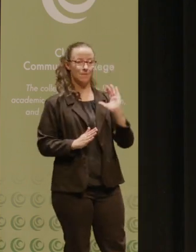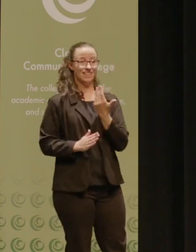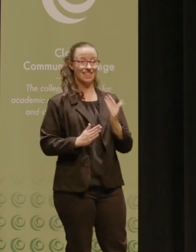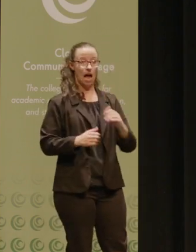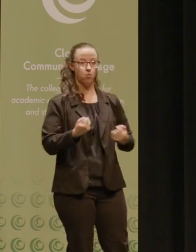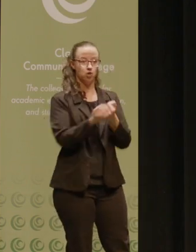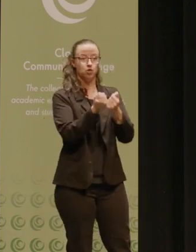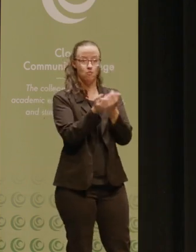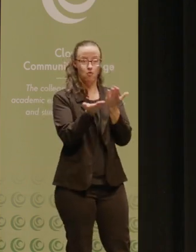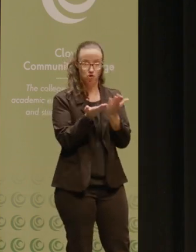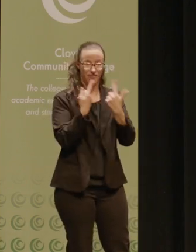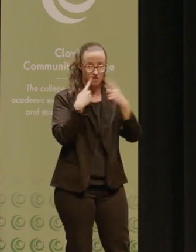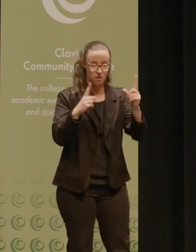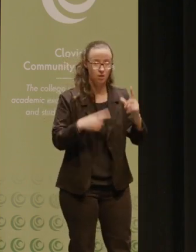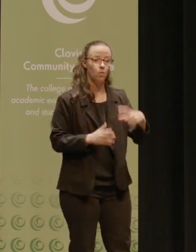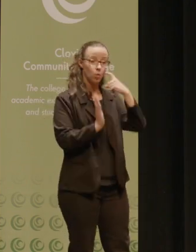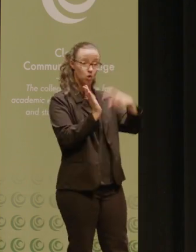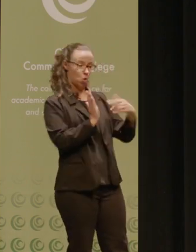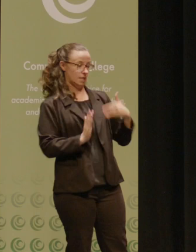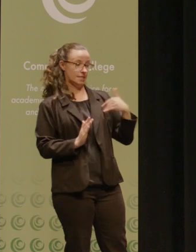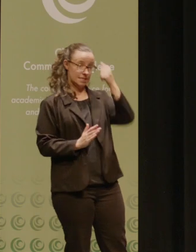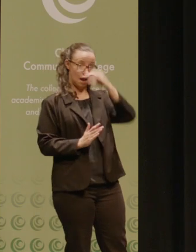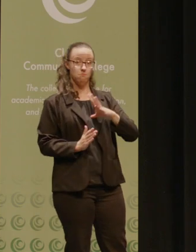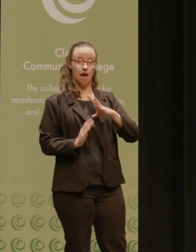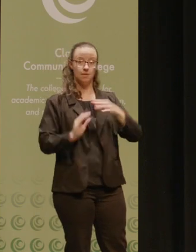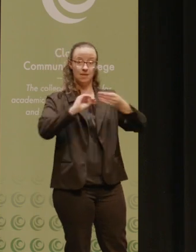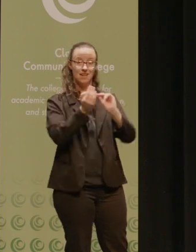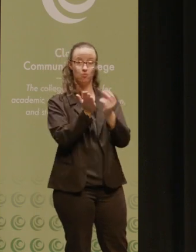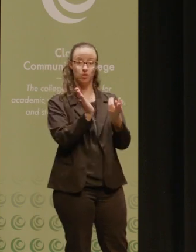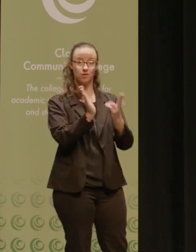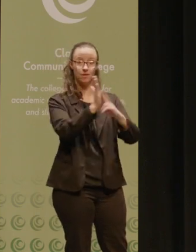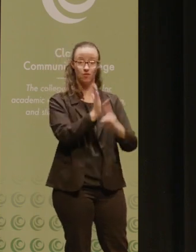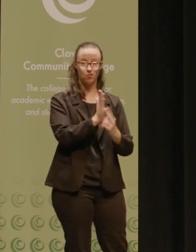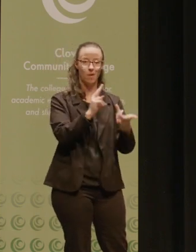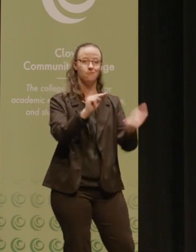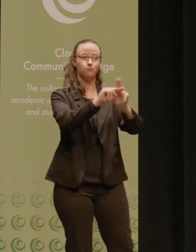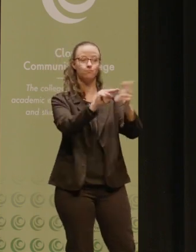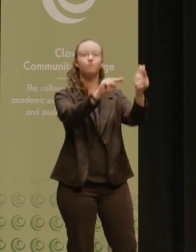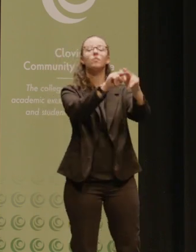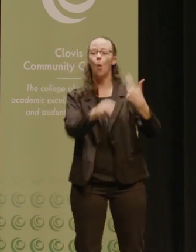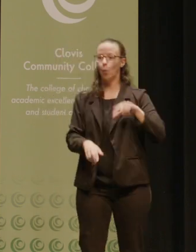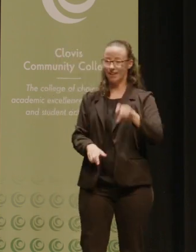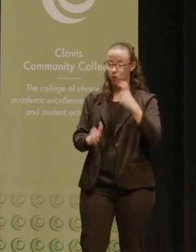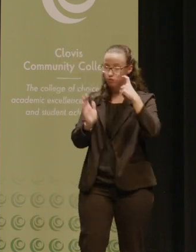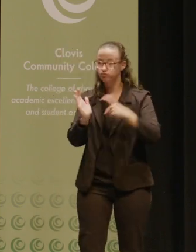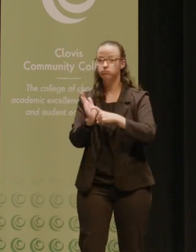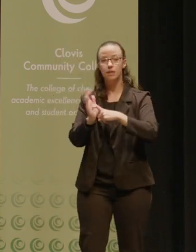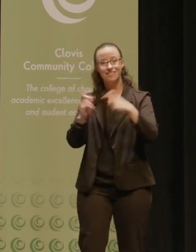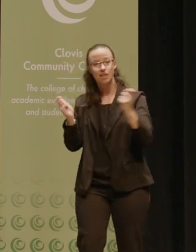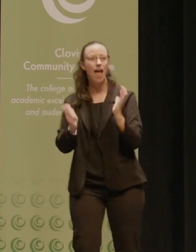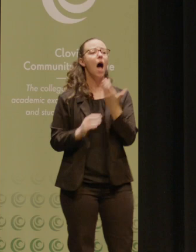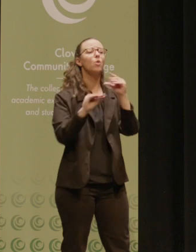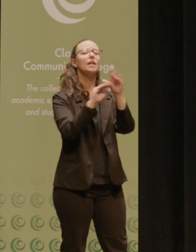working. We're seeing the percentage of our young men rebound. And this is something we should acknowledge. We should celebrate. Our